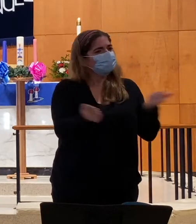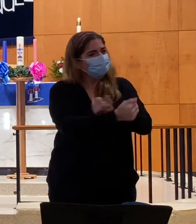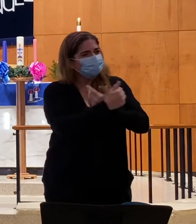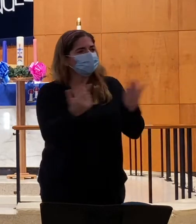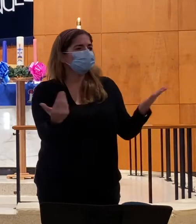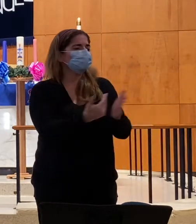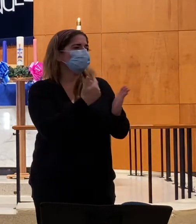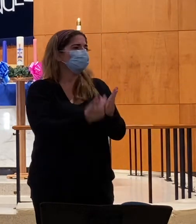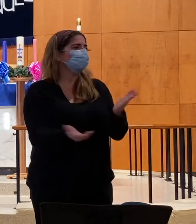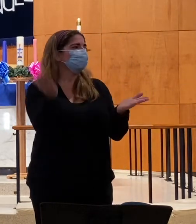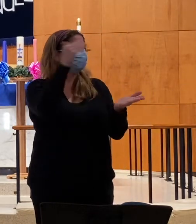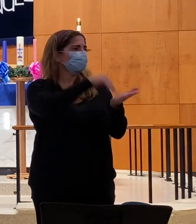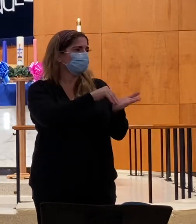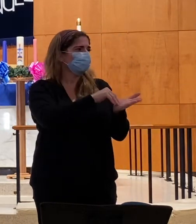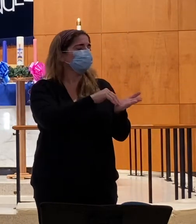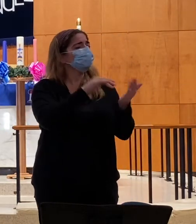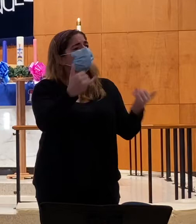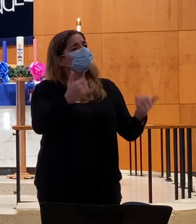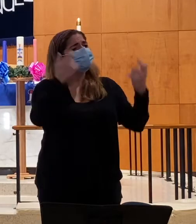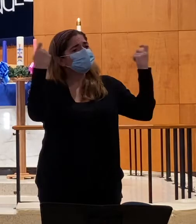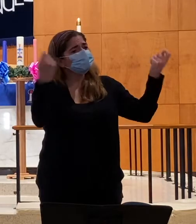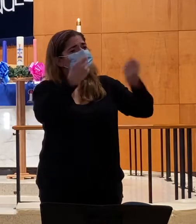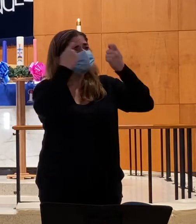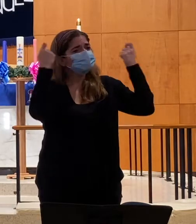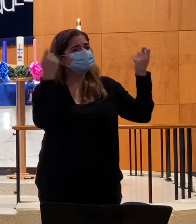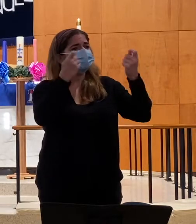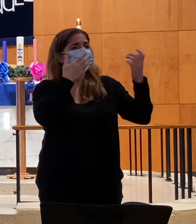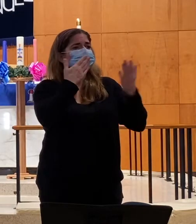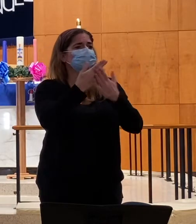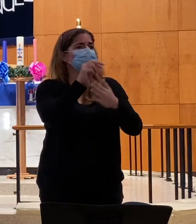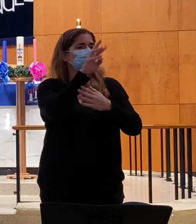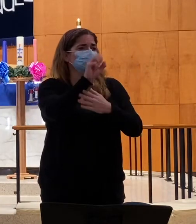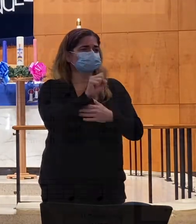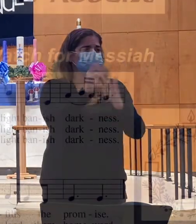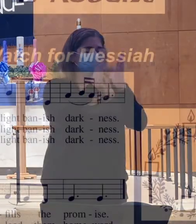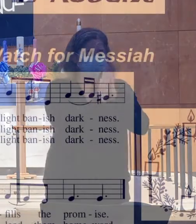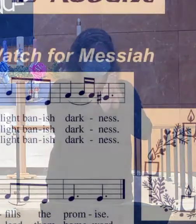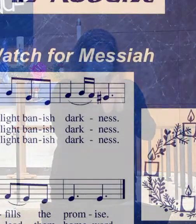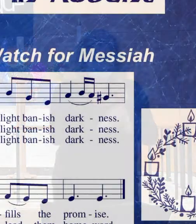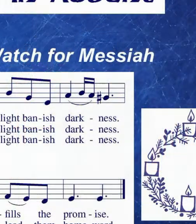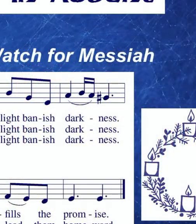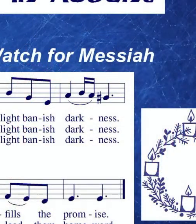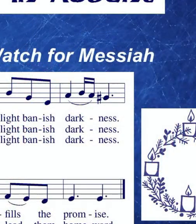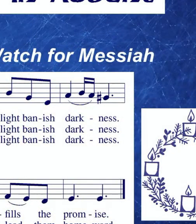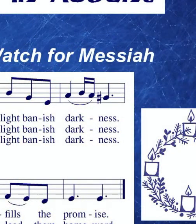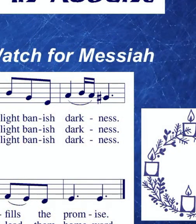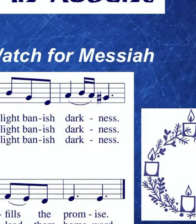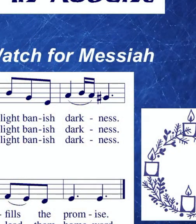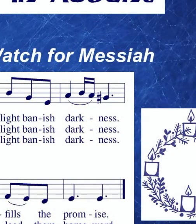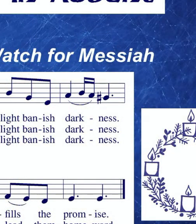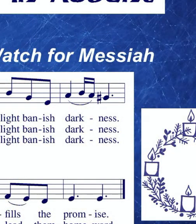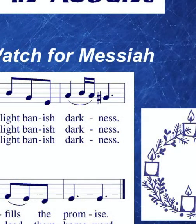are made new. Rejoice in this good news. Amen.